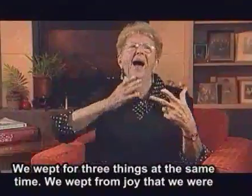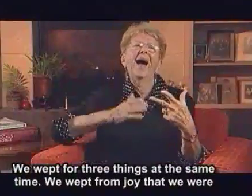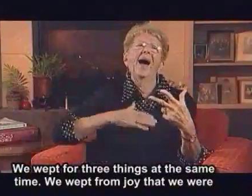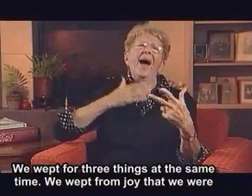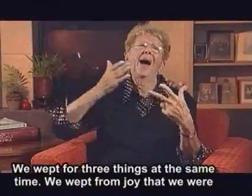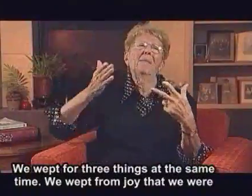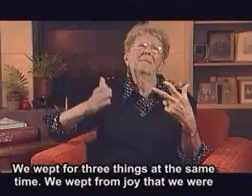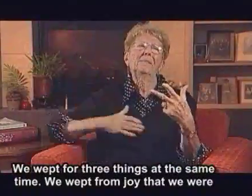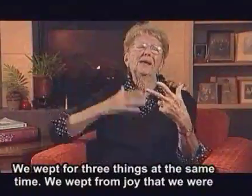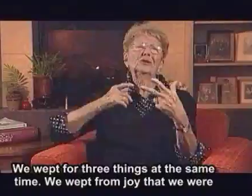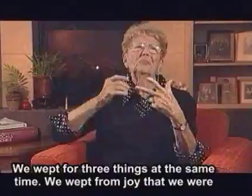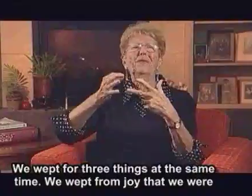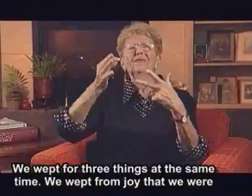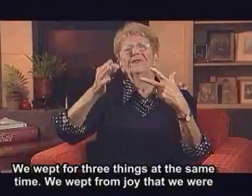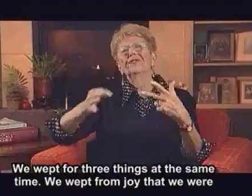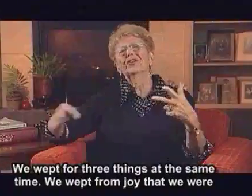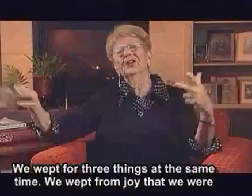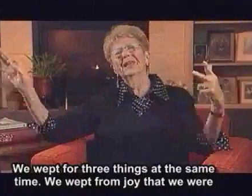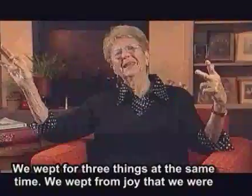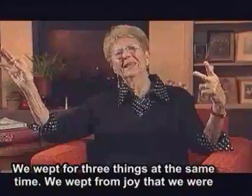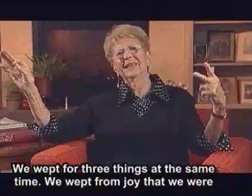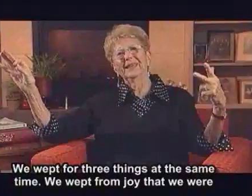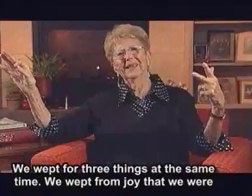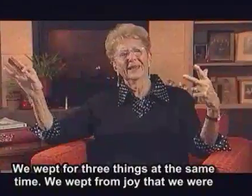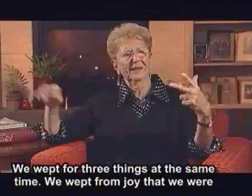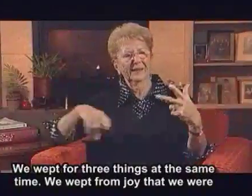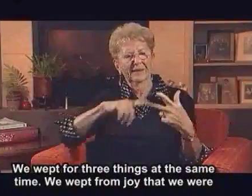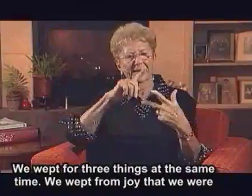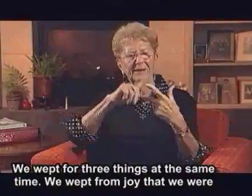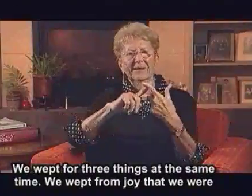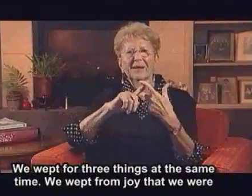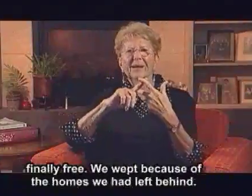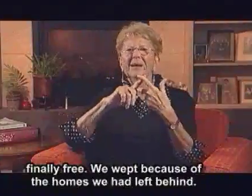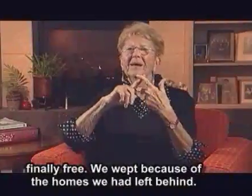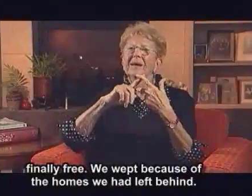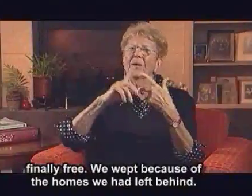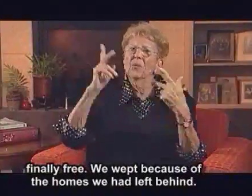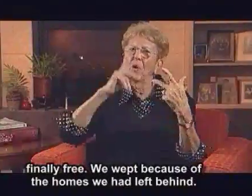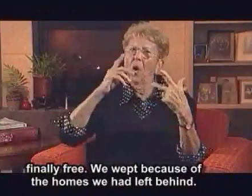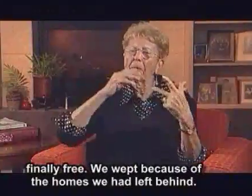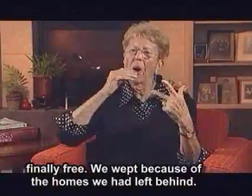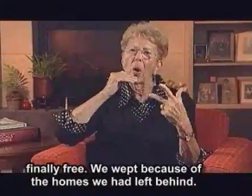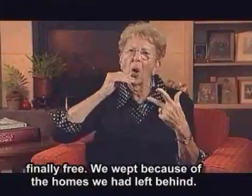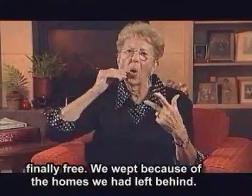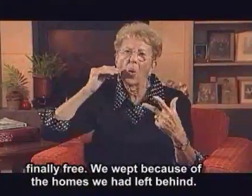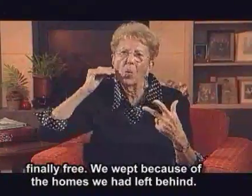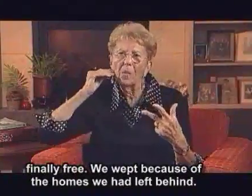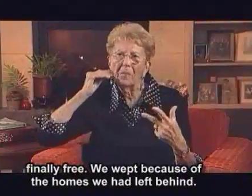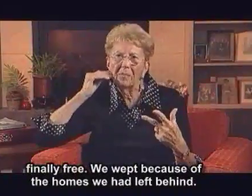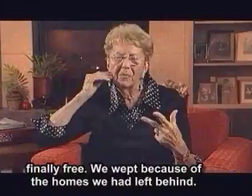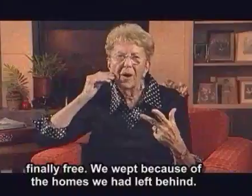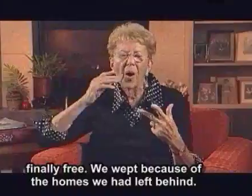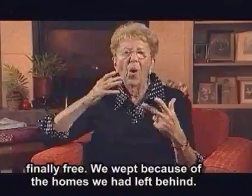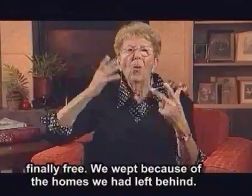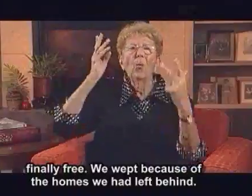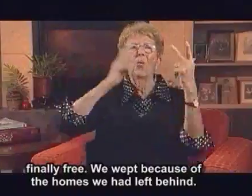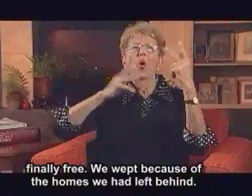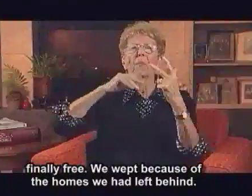same time. We wept from joy that we were finally free. We wept because of the homes we left